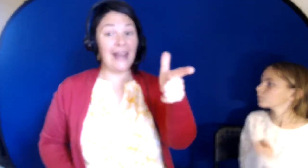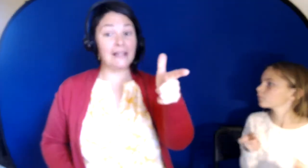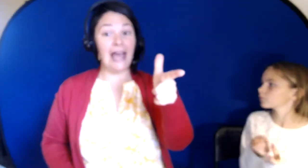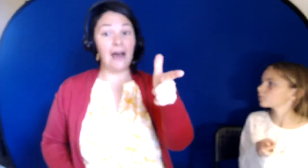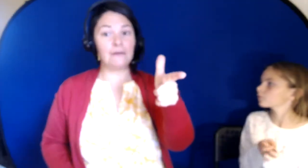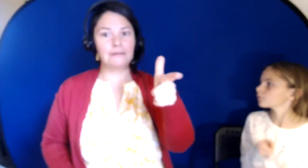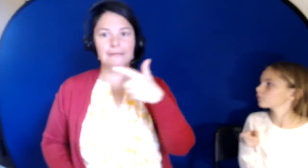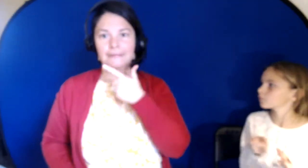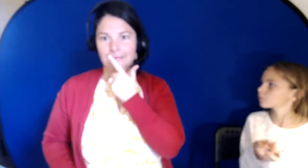out.